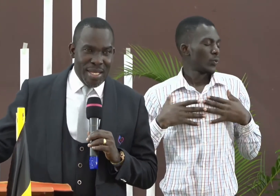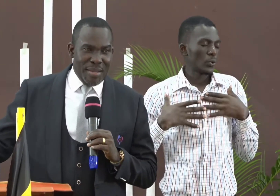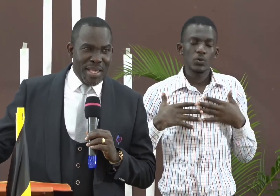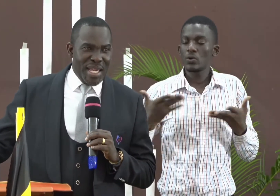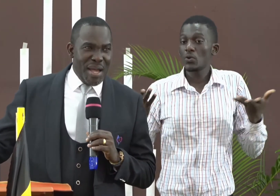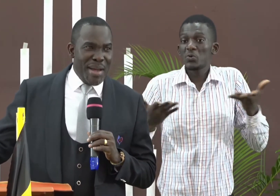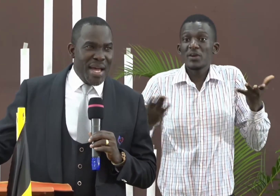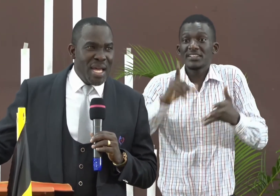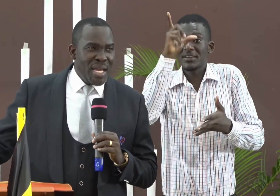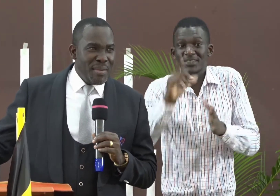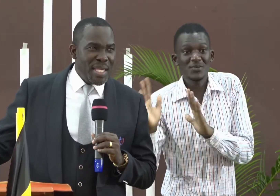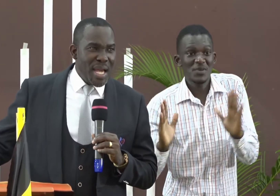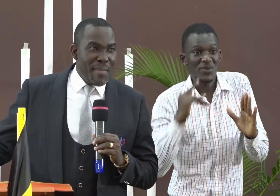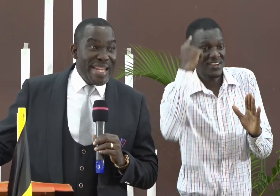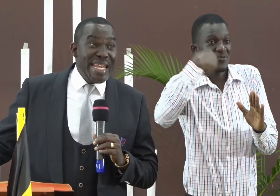And